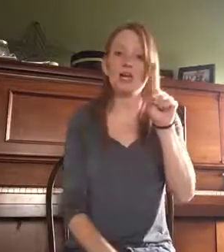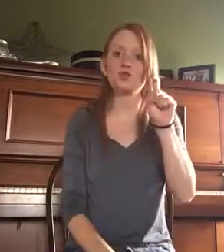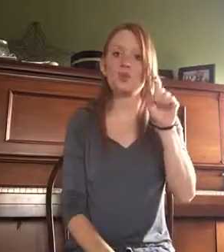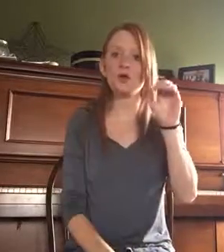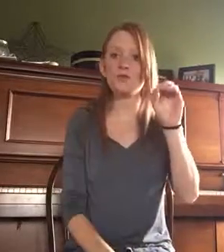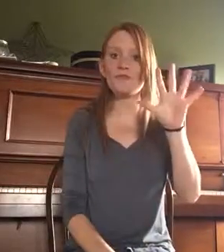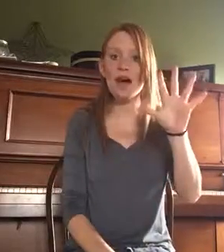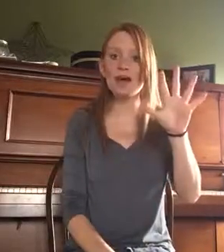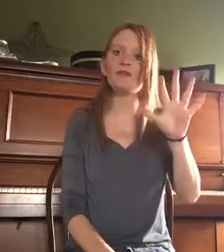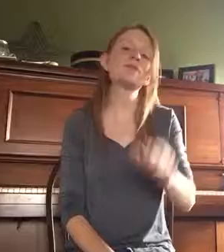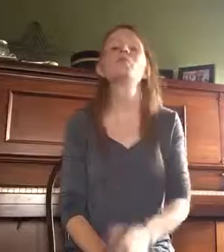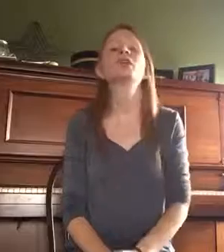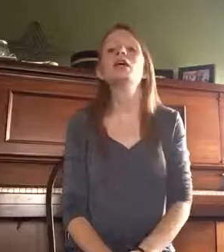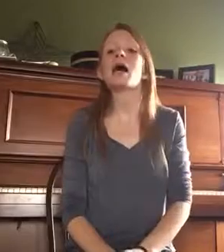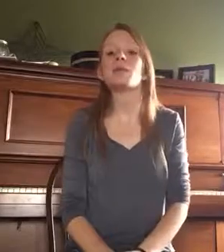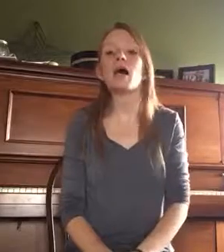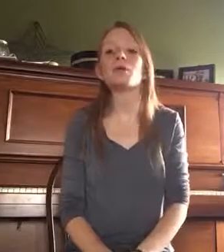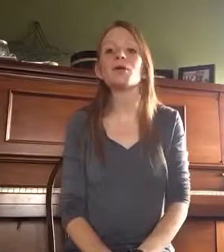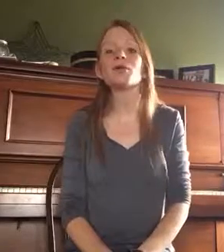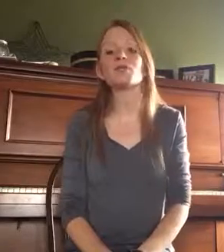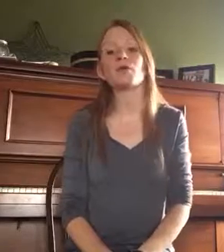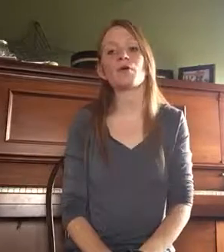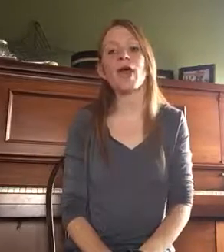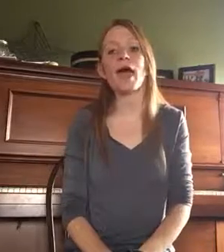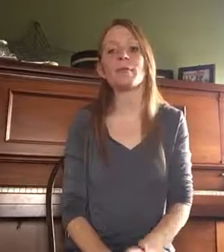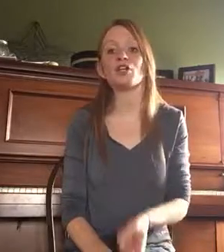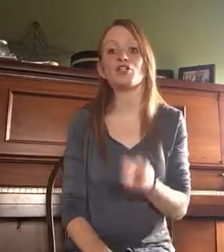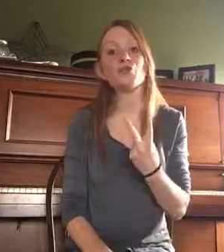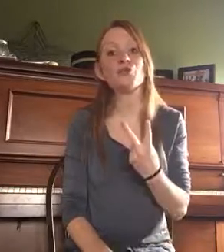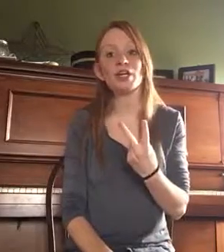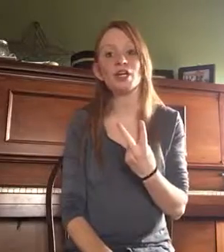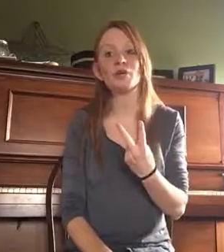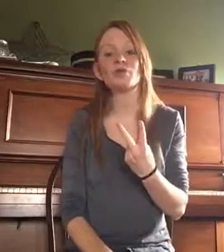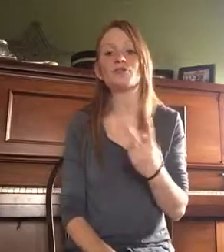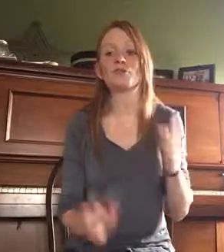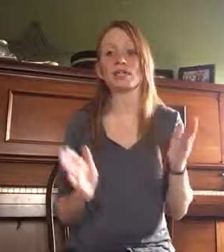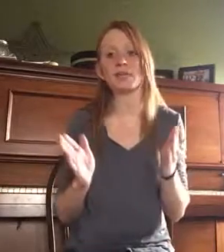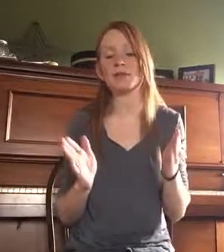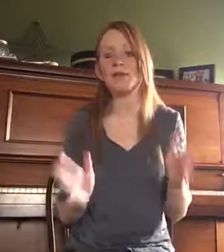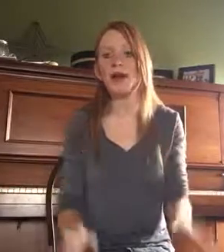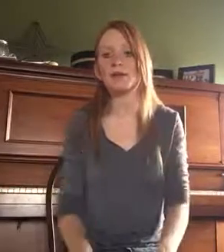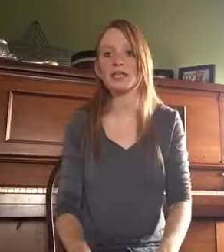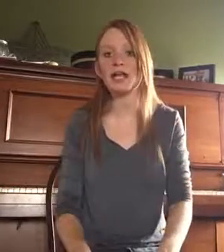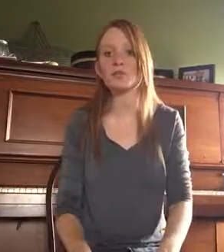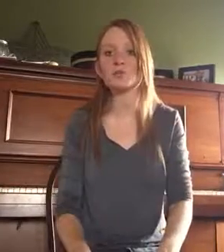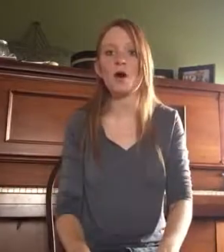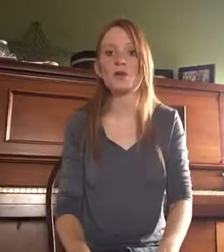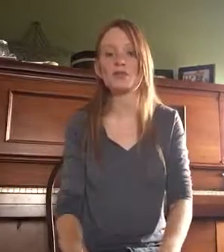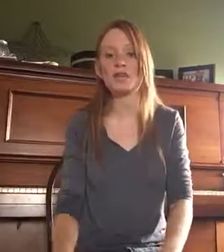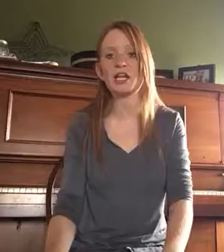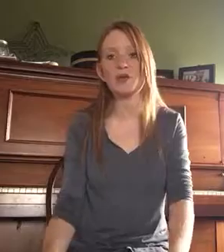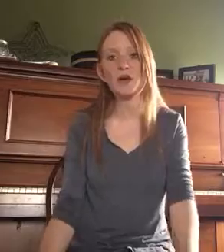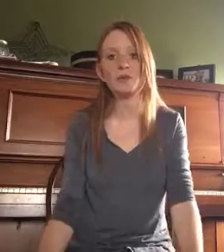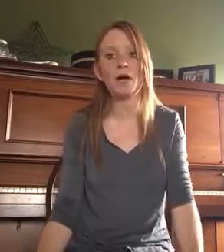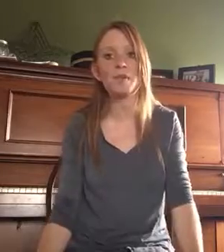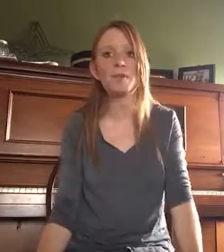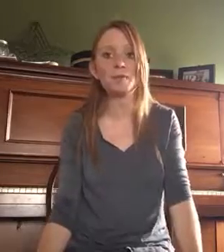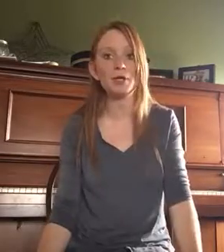page 105. I'm going to upload this vocab in 2 videos just to keep the file size small so that I don't have a problem uploading